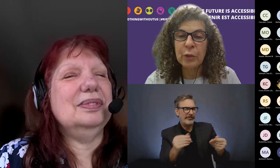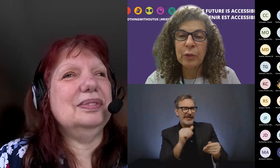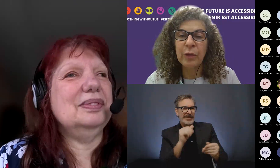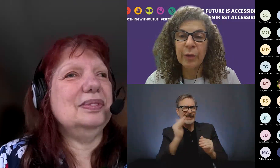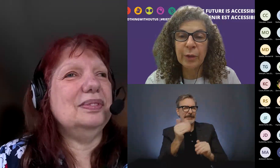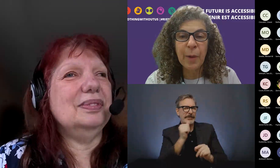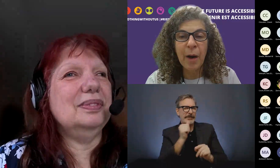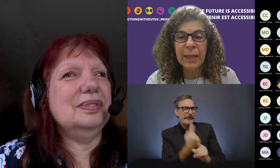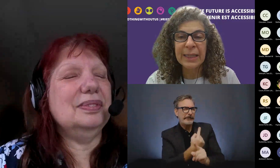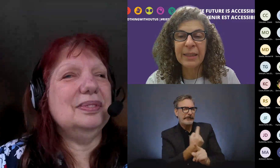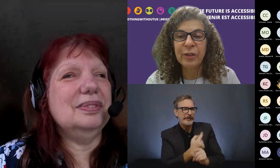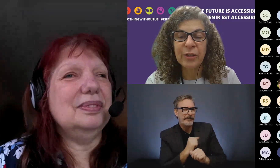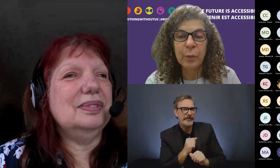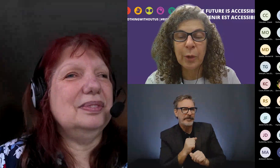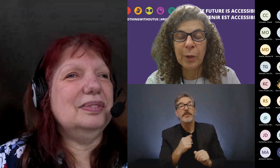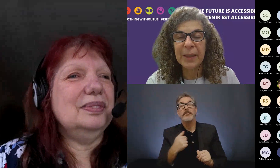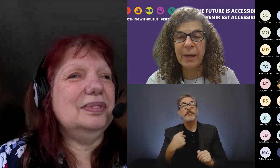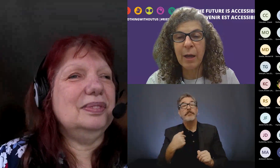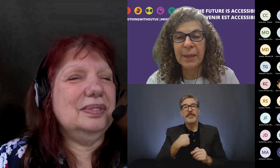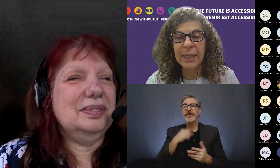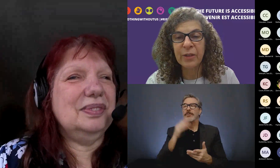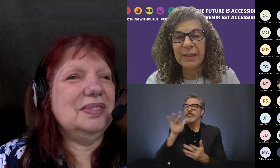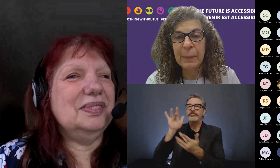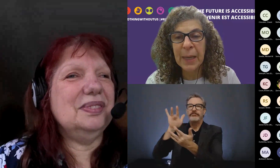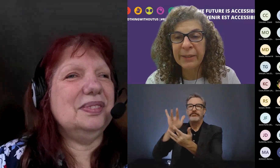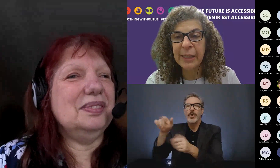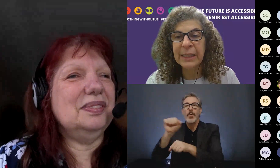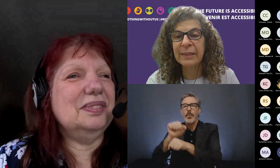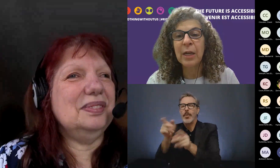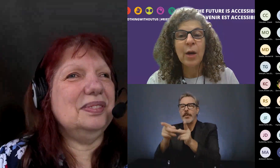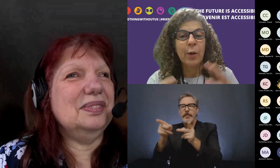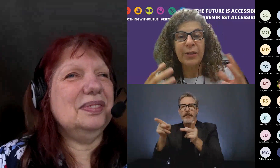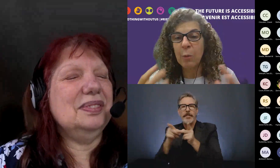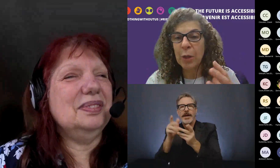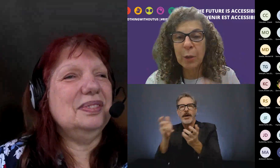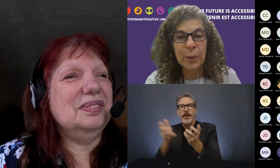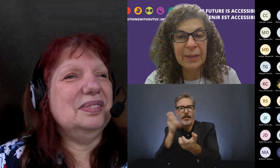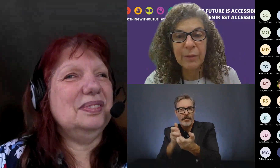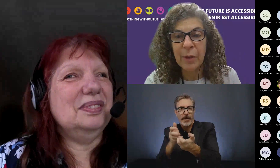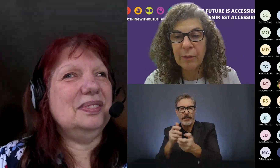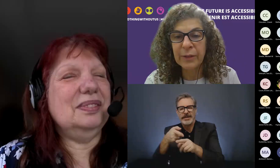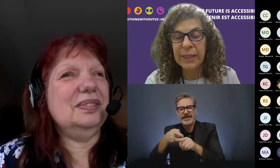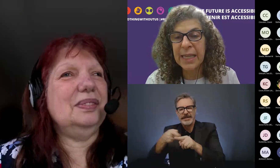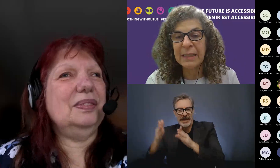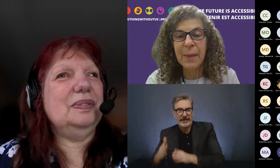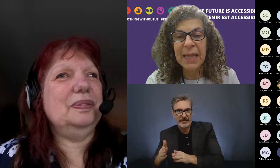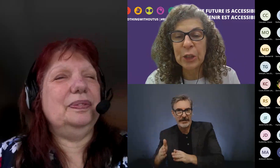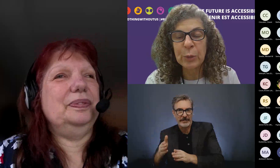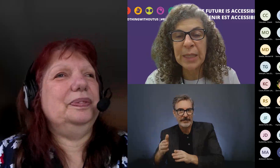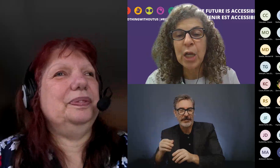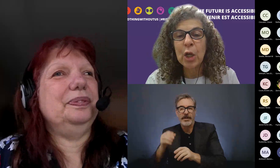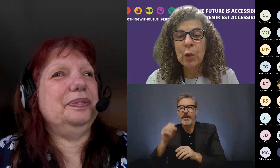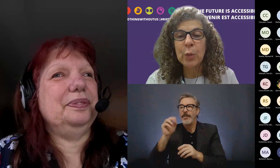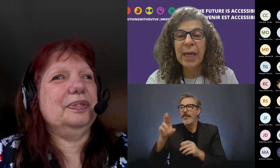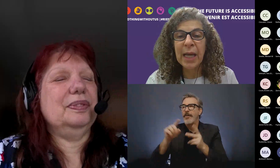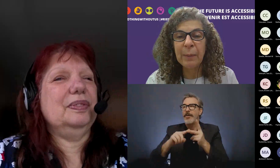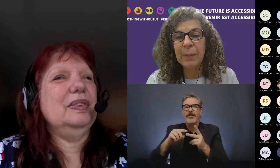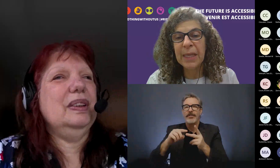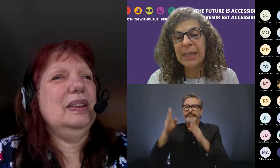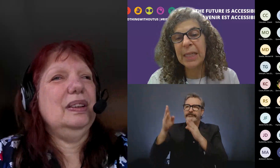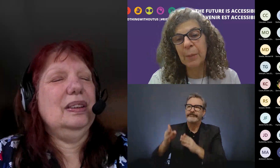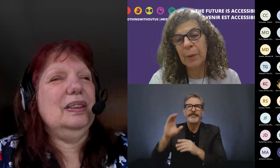with a neutral third party, such as a workplace accommodation specialist or someone who is involved in case management, who